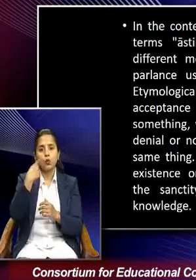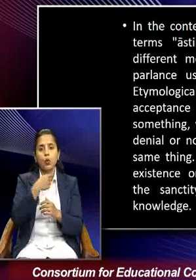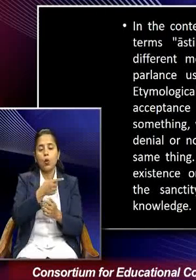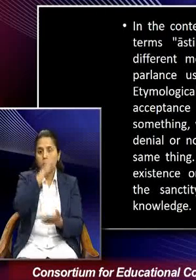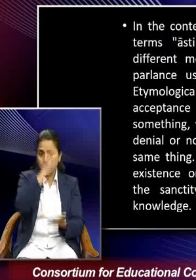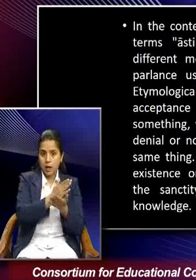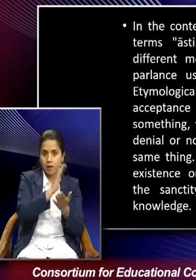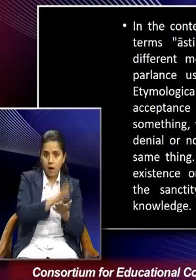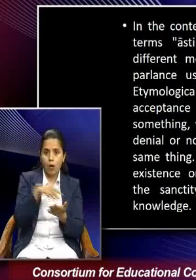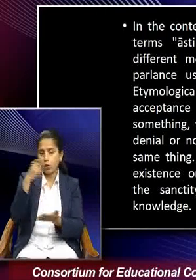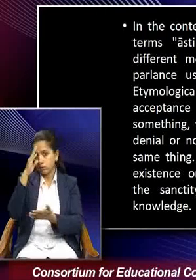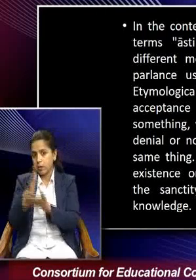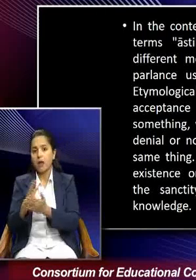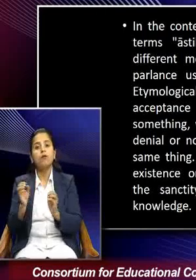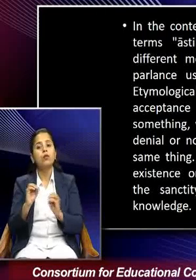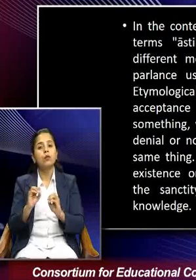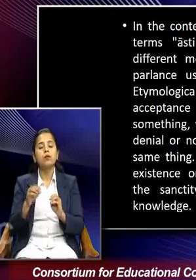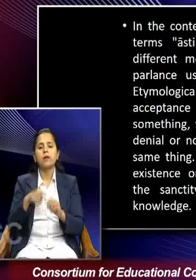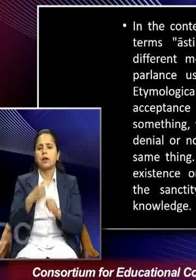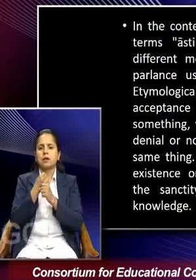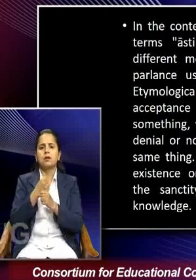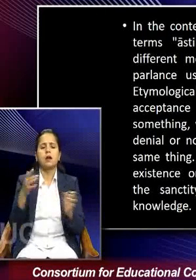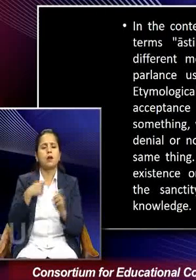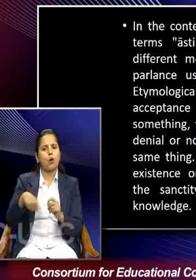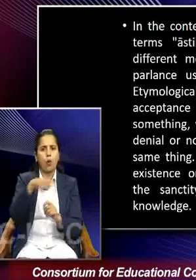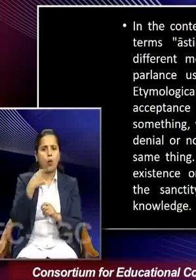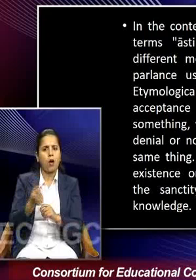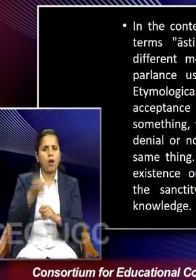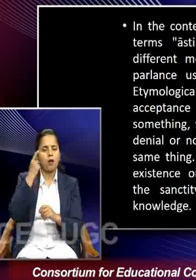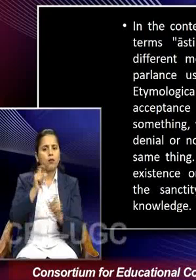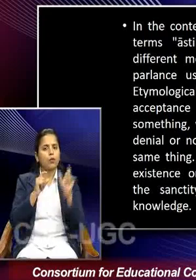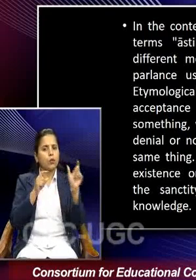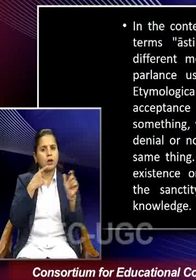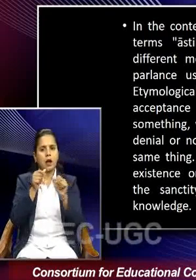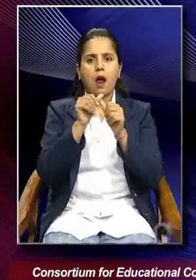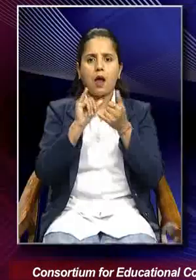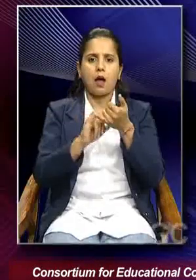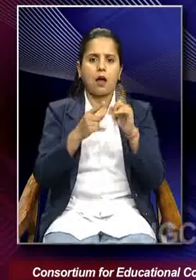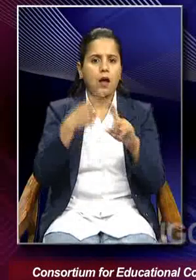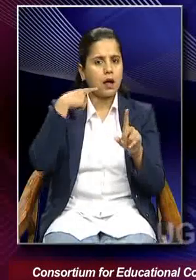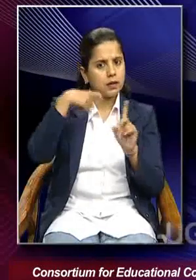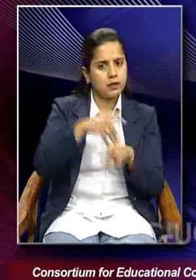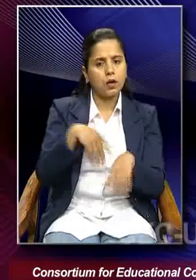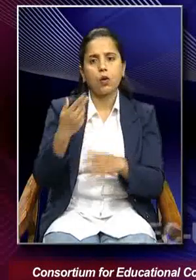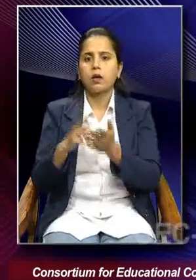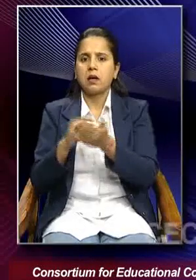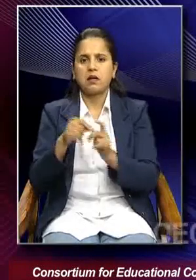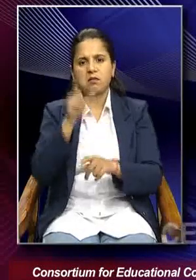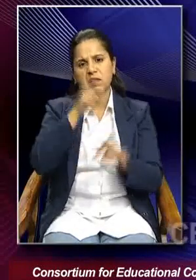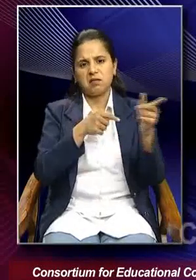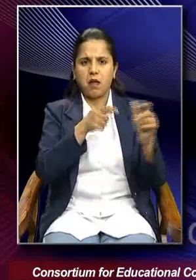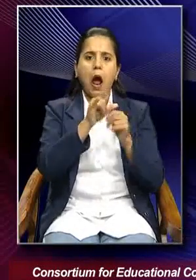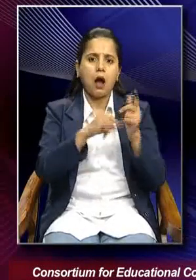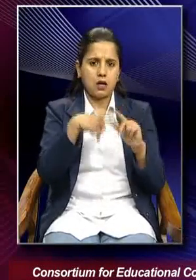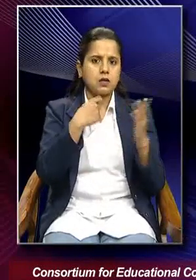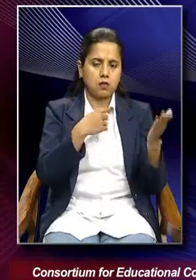atheist. So, in our general understanding, when we use the term Astik or Nastik, when we say that this person is